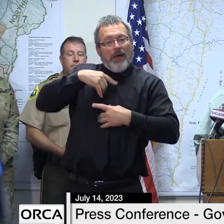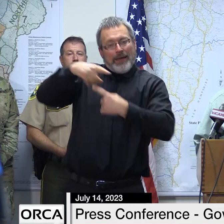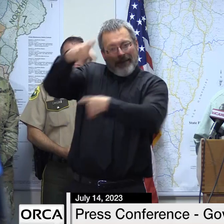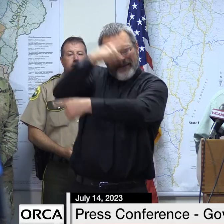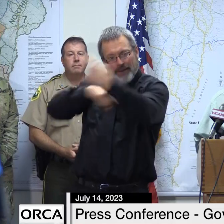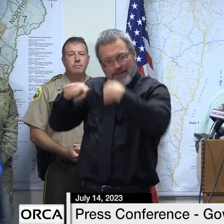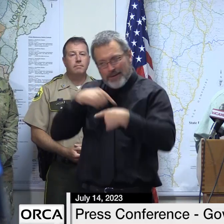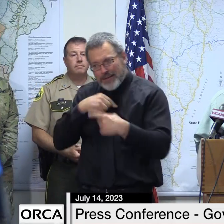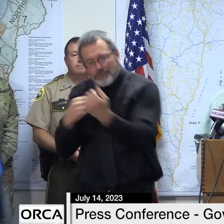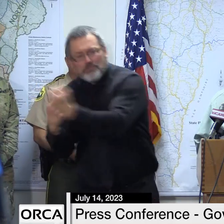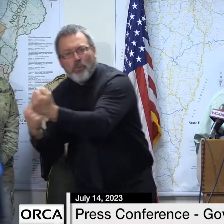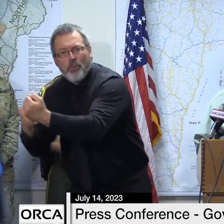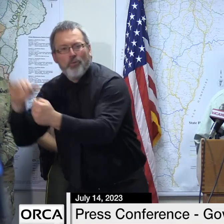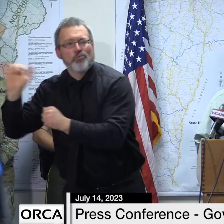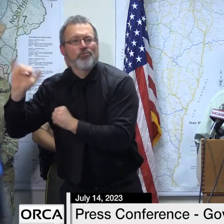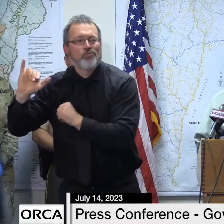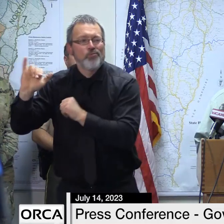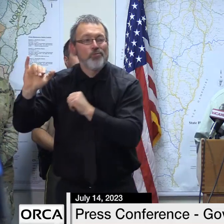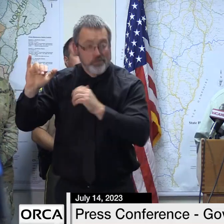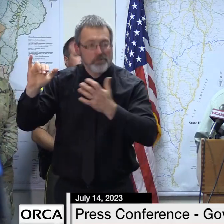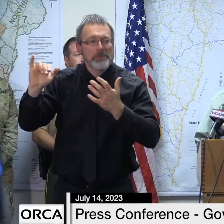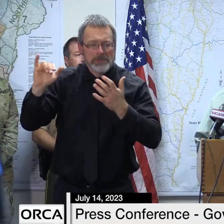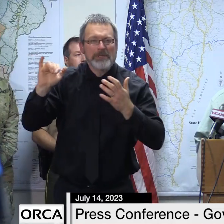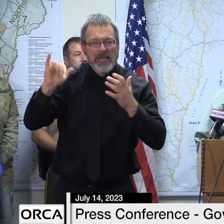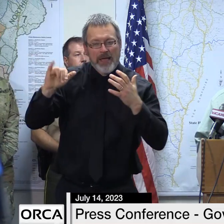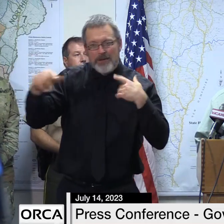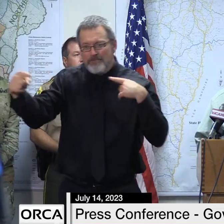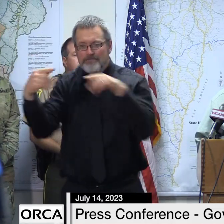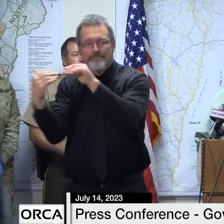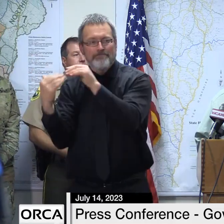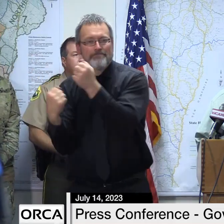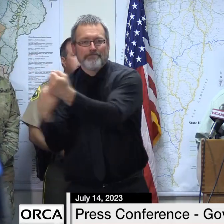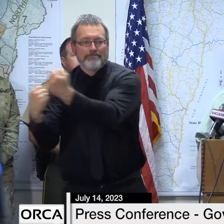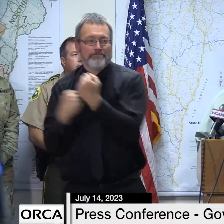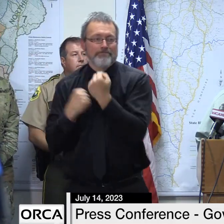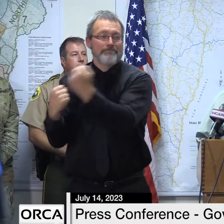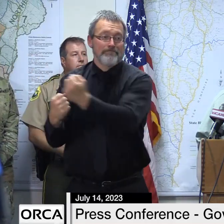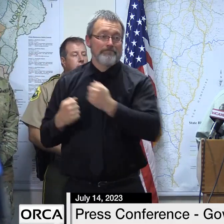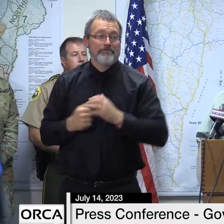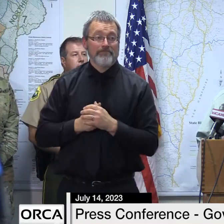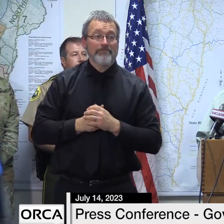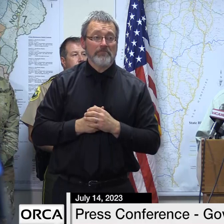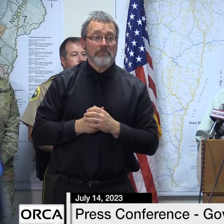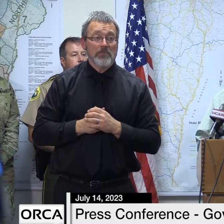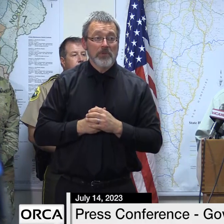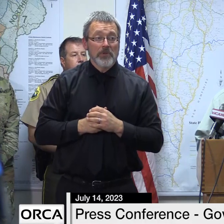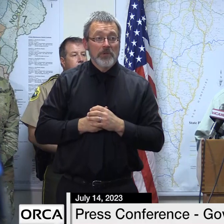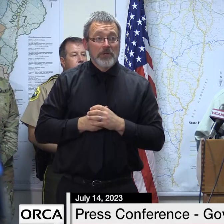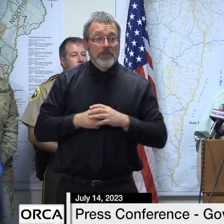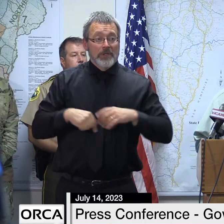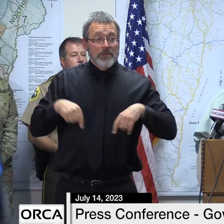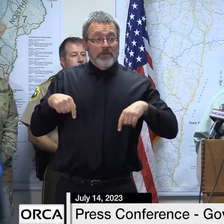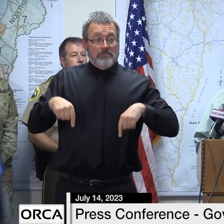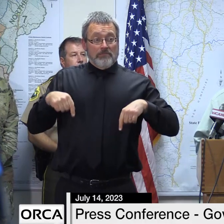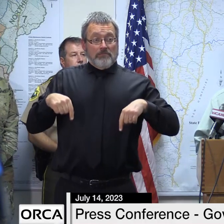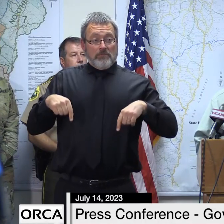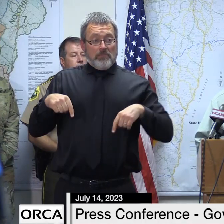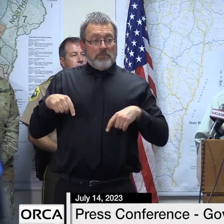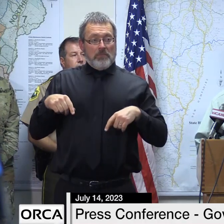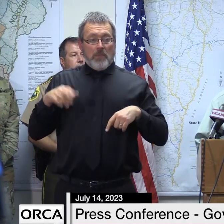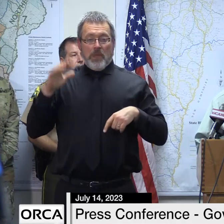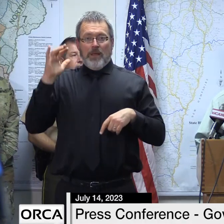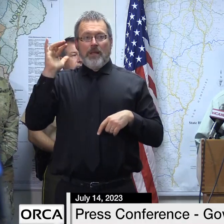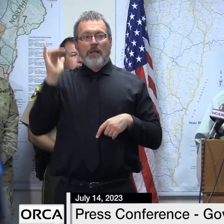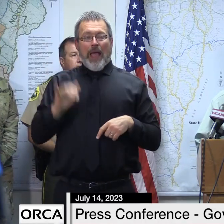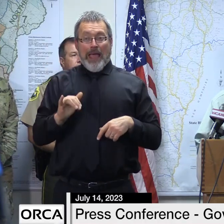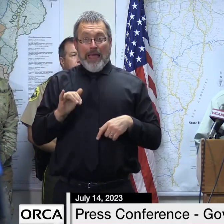historic event with them. One of our strong partners has been the Agency of Transportation, who's helped restore many of our